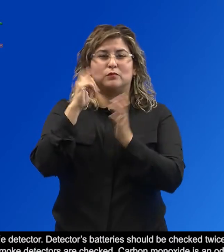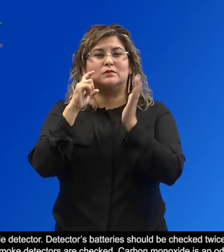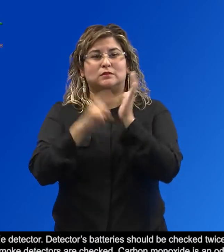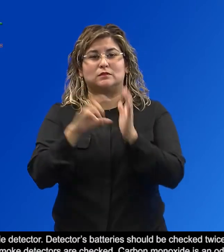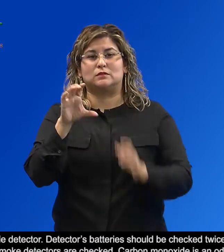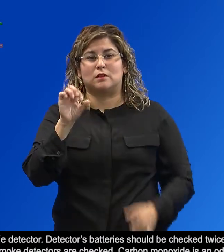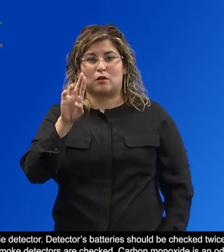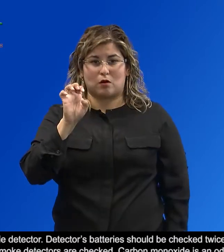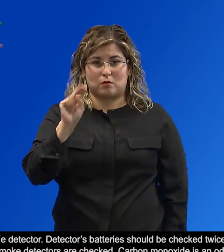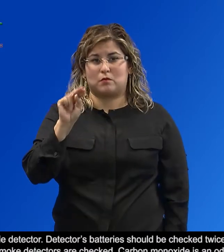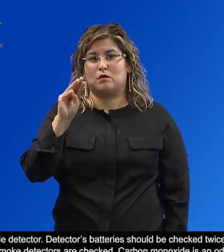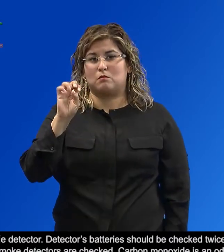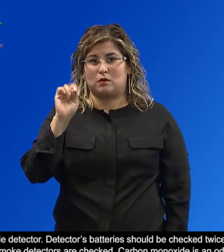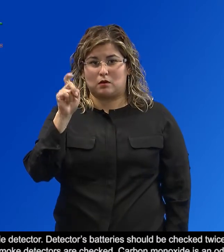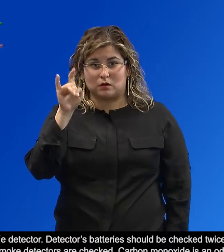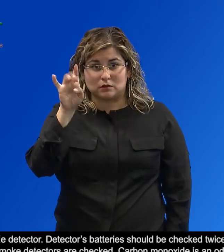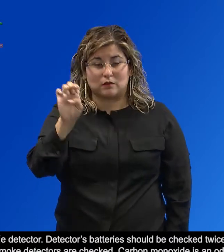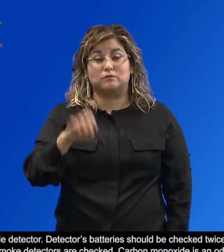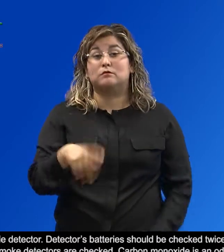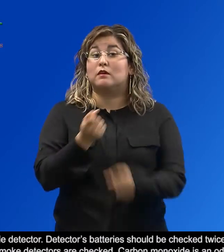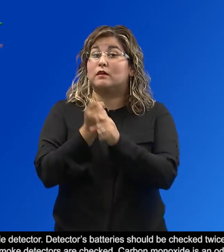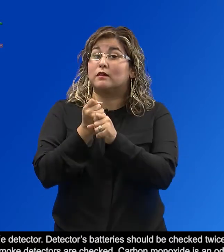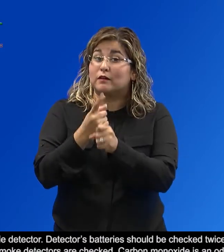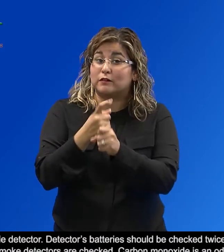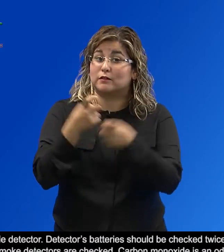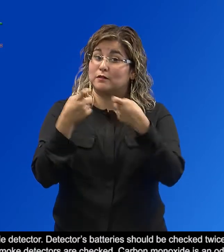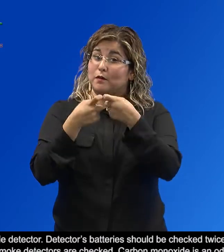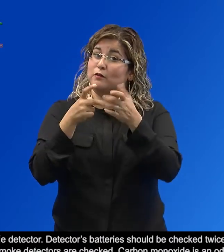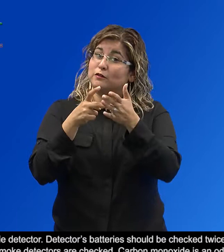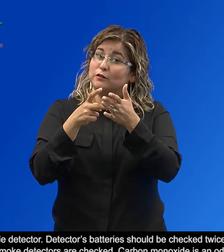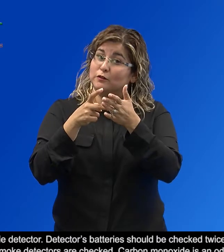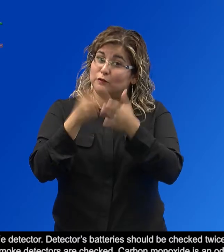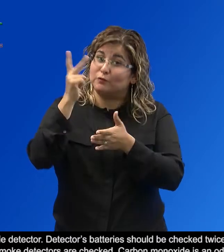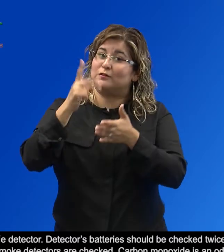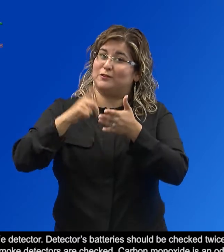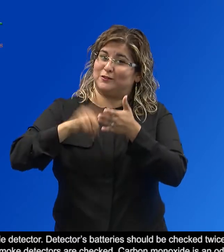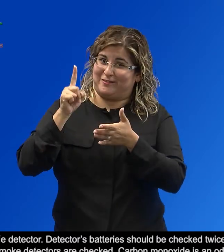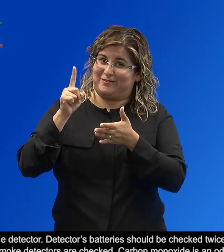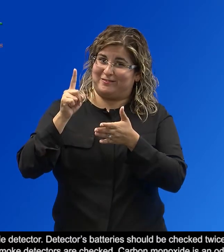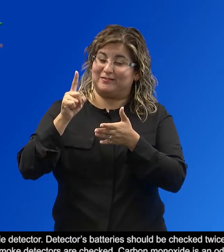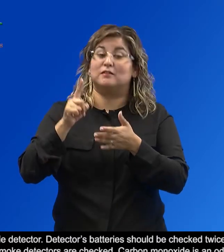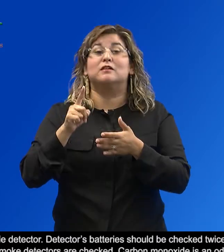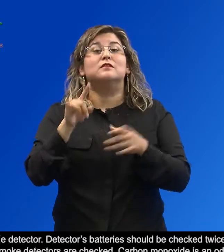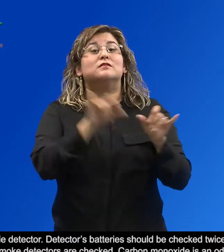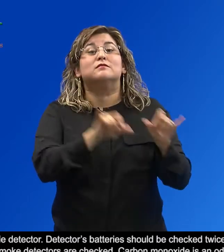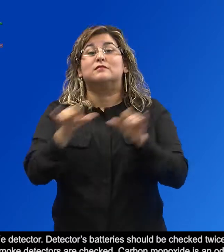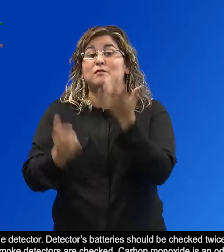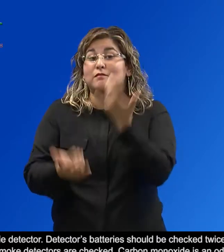be checked twice throughout the year, at the same time that smoke detectors are checked. Carbon